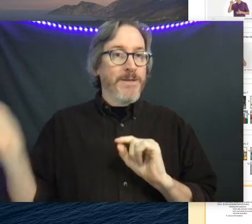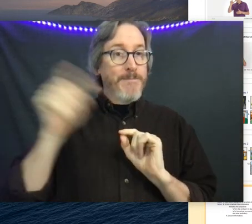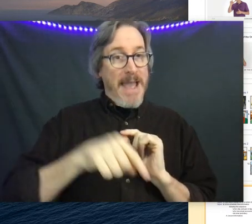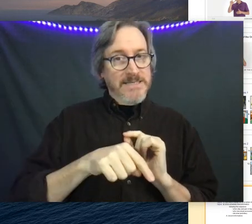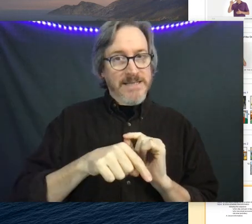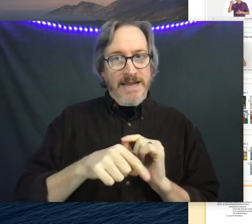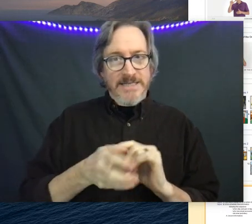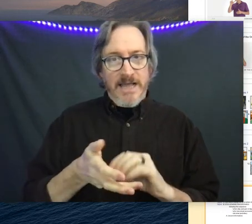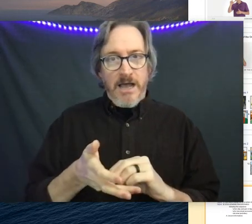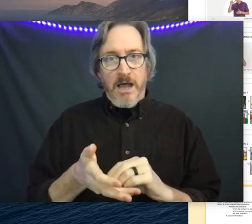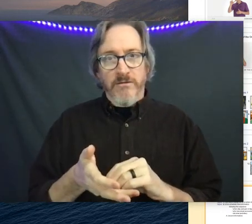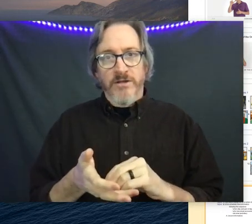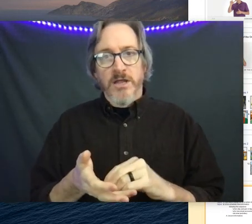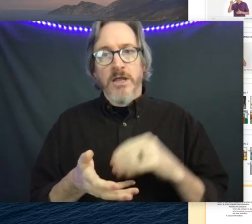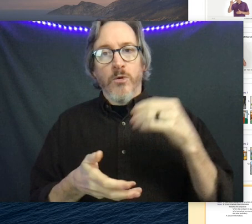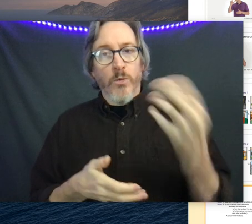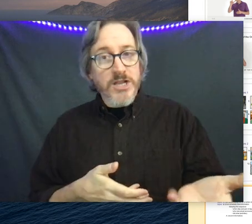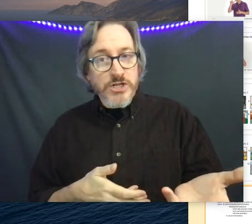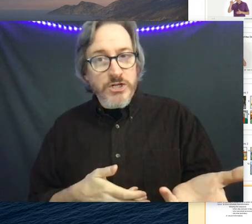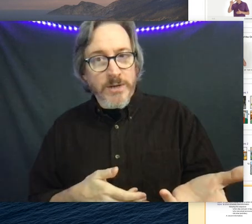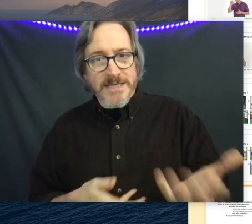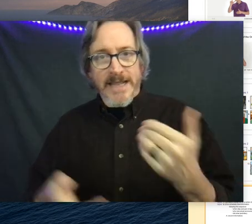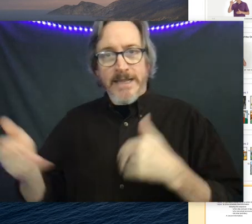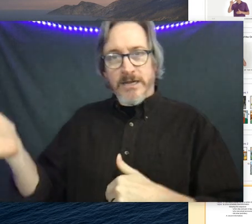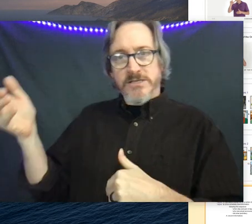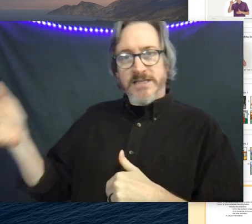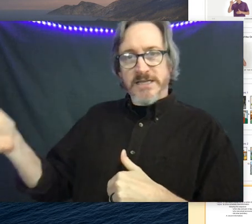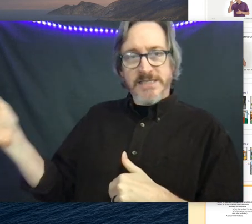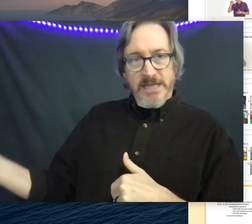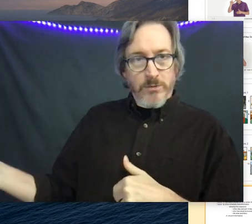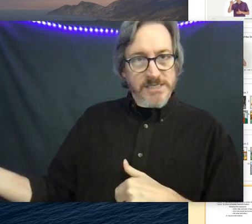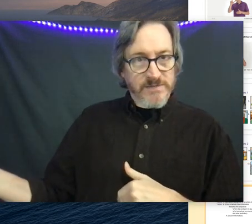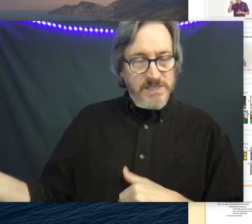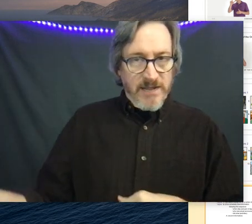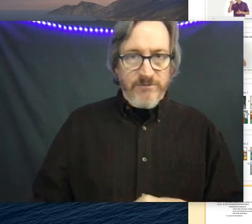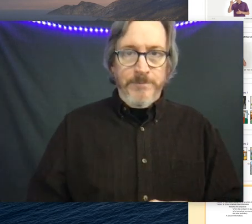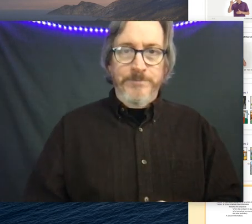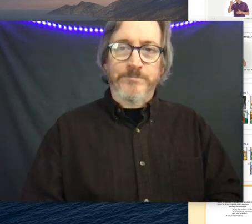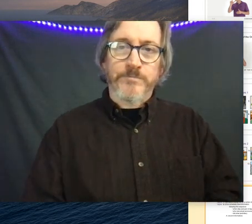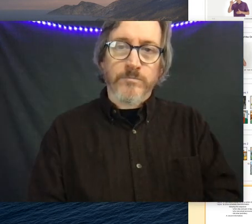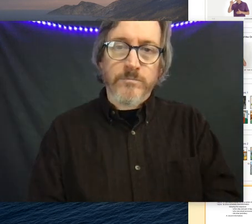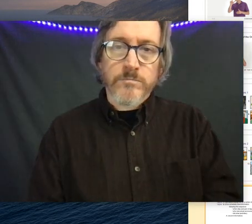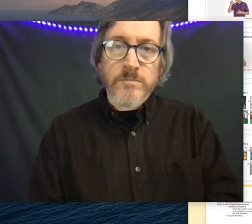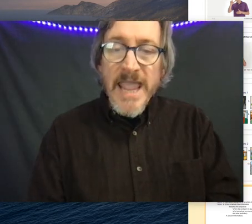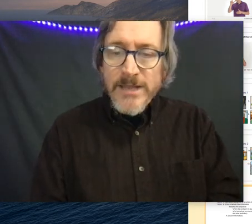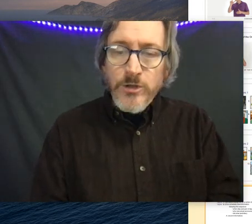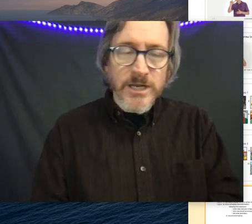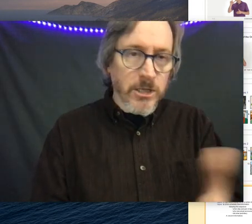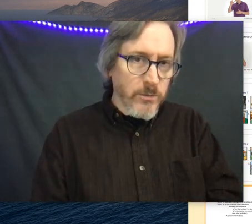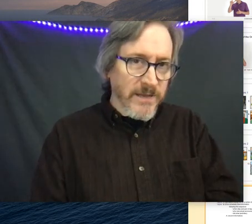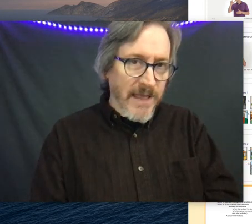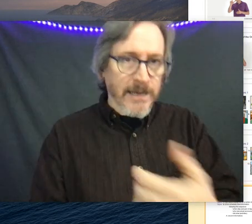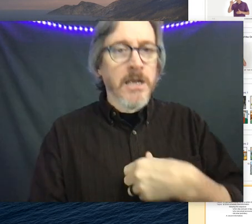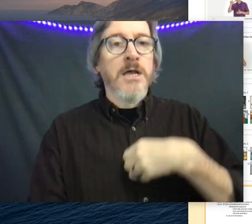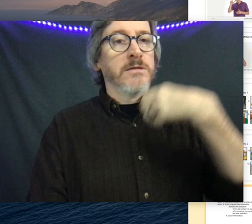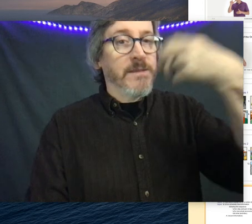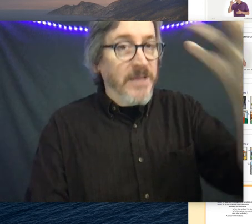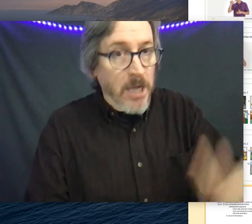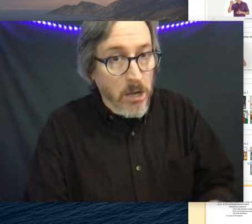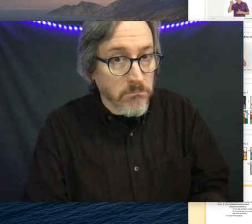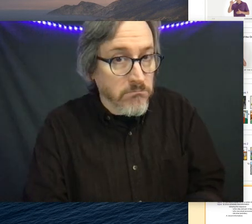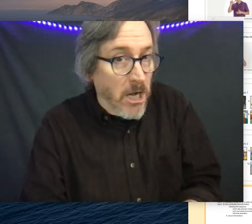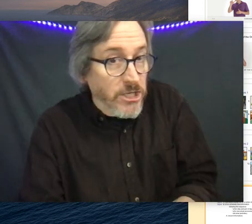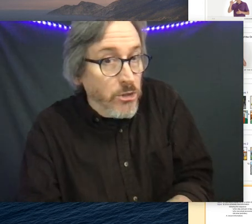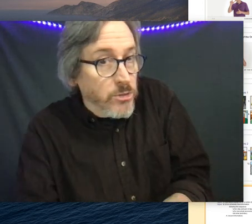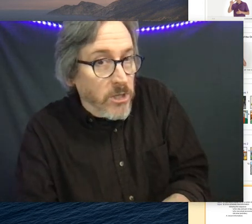reiterate going back to that idea of what did you do on a day? Here's the sequence of stuff. And you can include in that